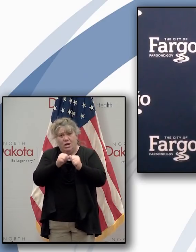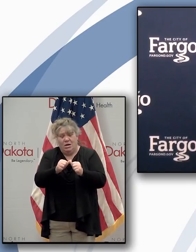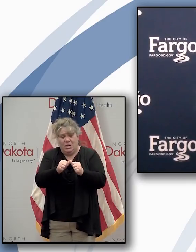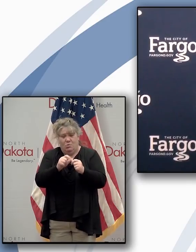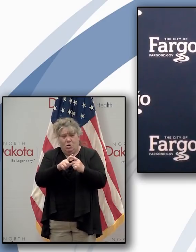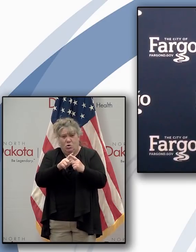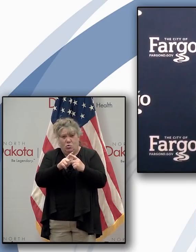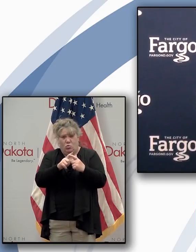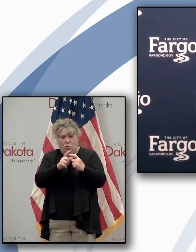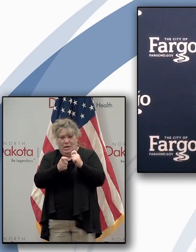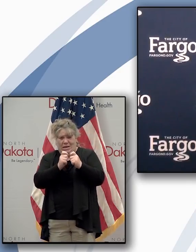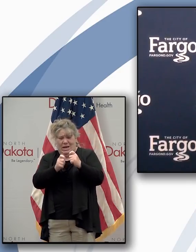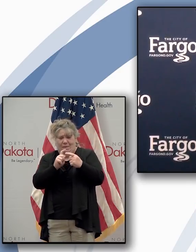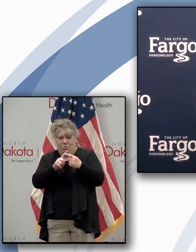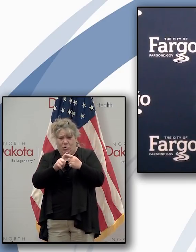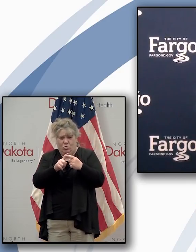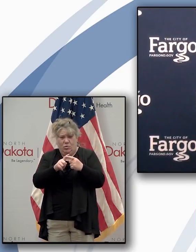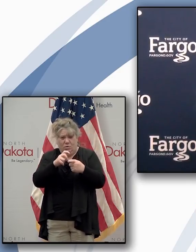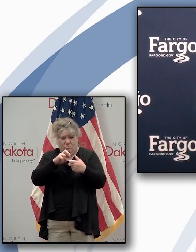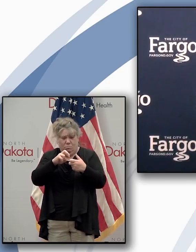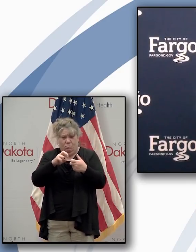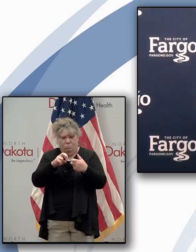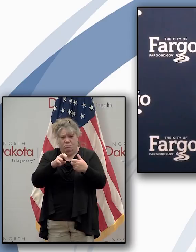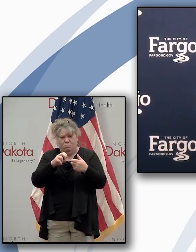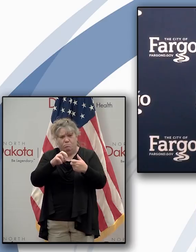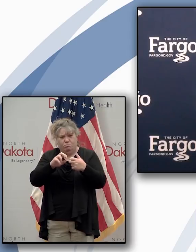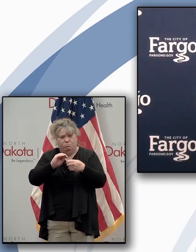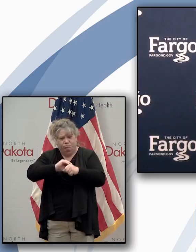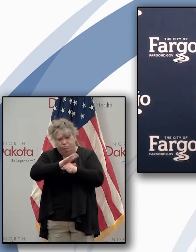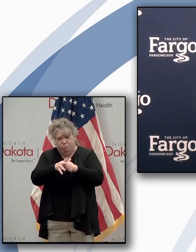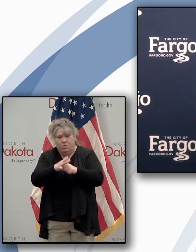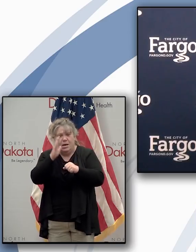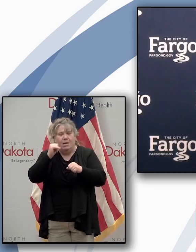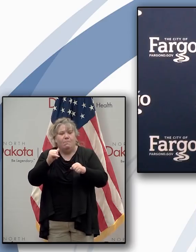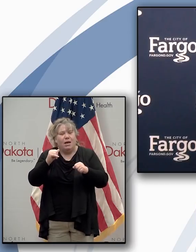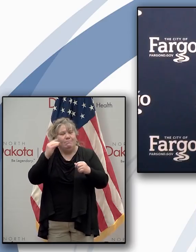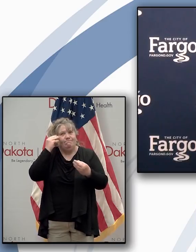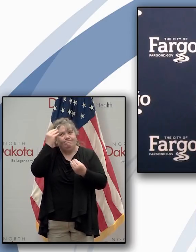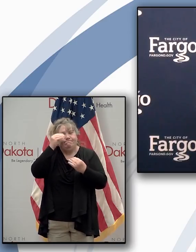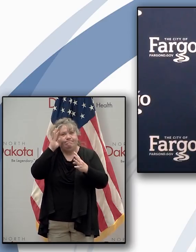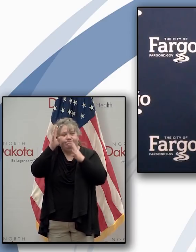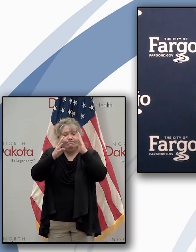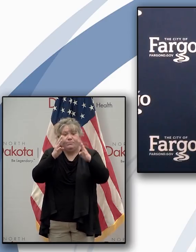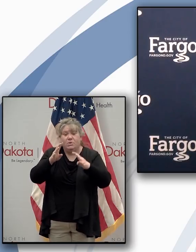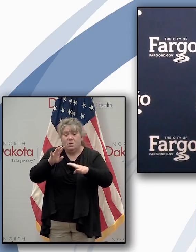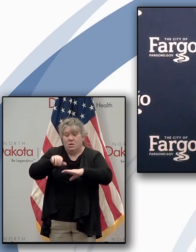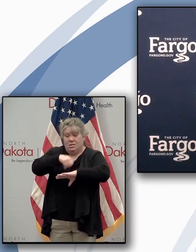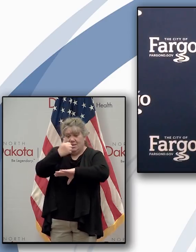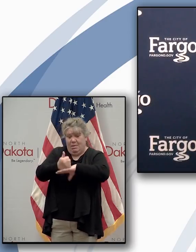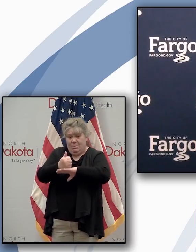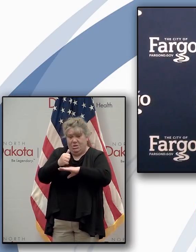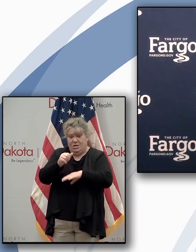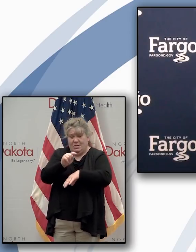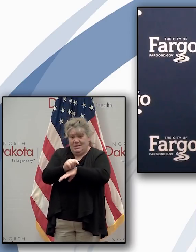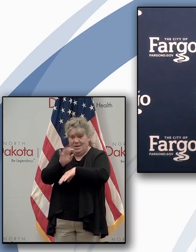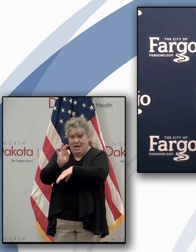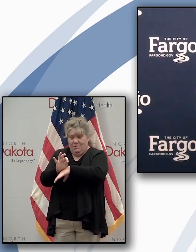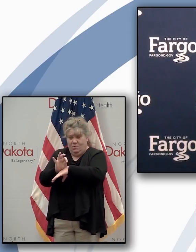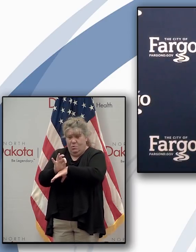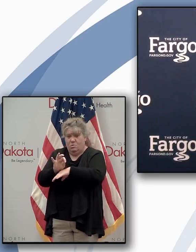crisis by being dynamic in our approach. The formation of this task force allows us to do that even to a greater